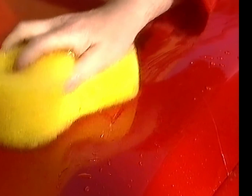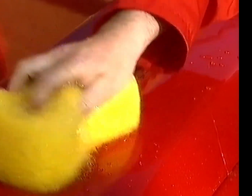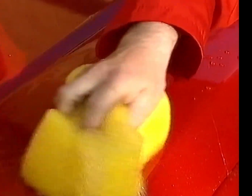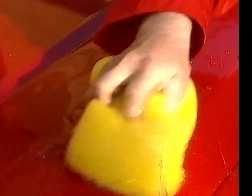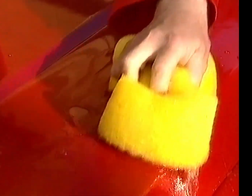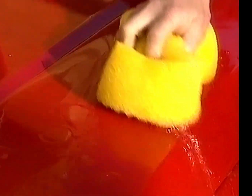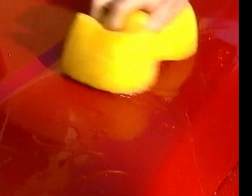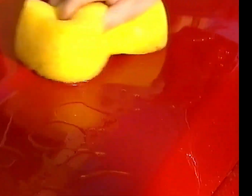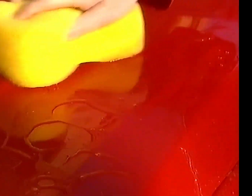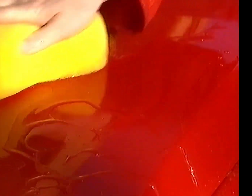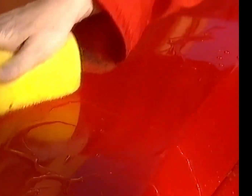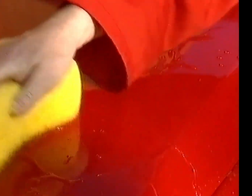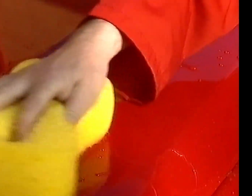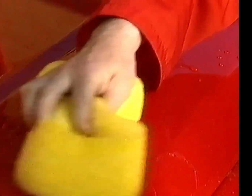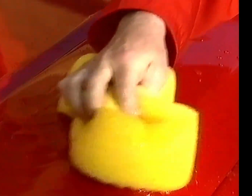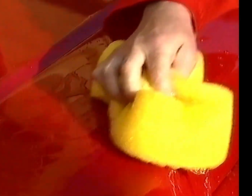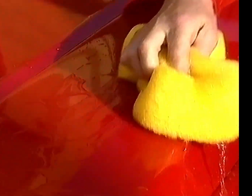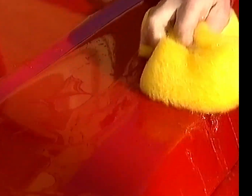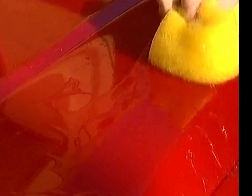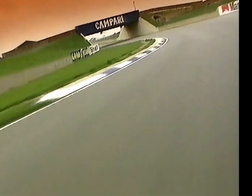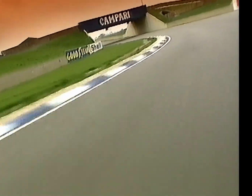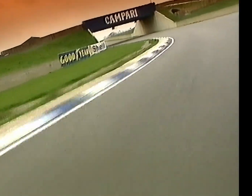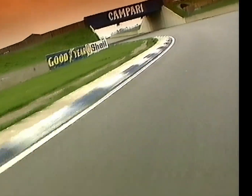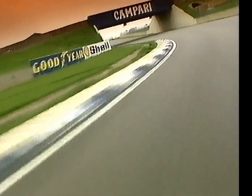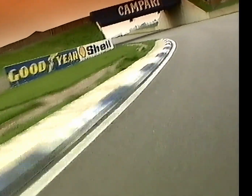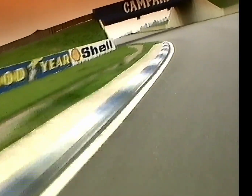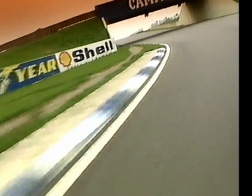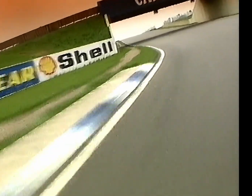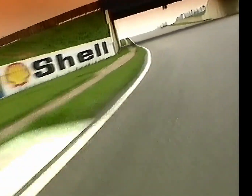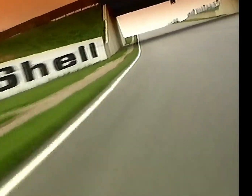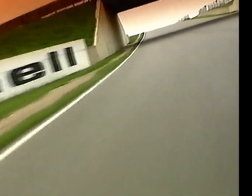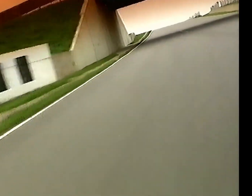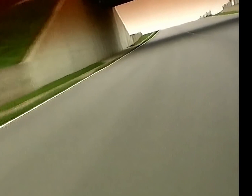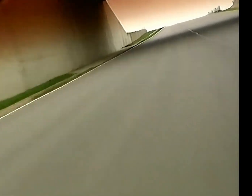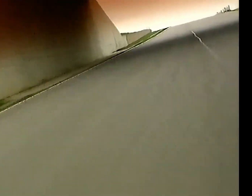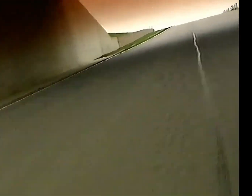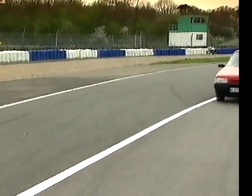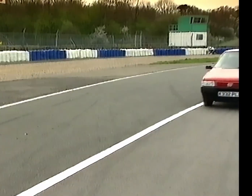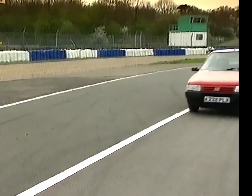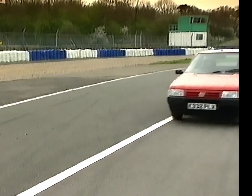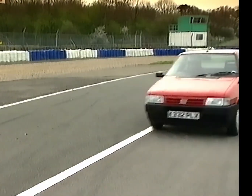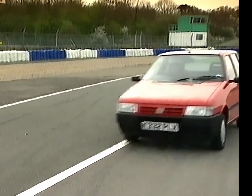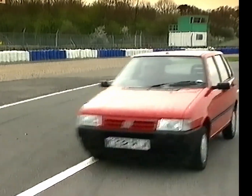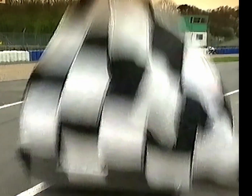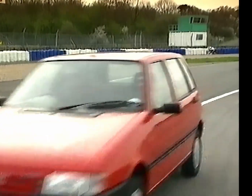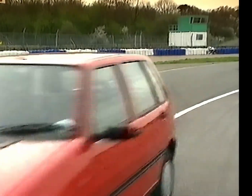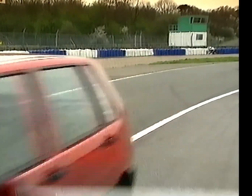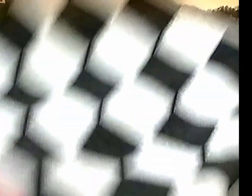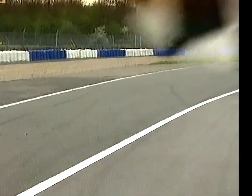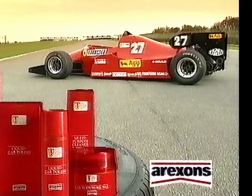far easier time after time. Whatever you drive, Ericsson's promise a sparkling finish every time. The